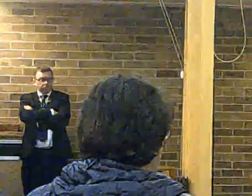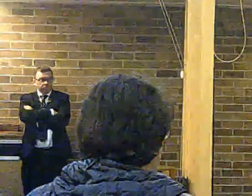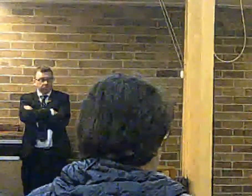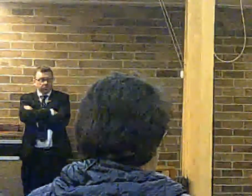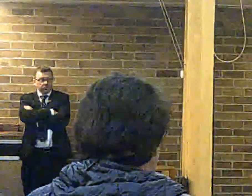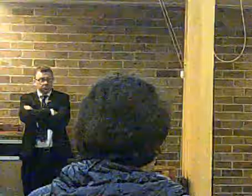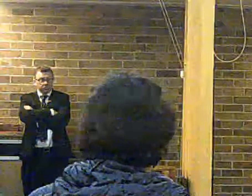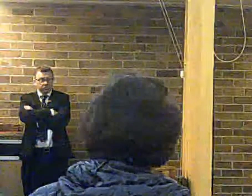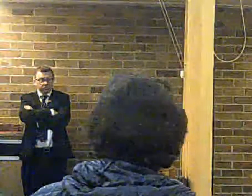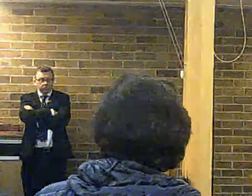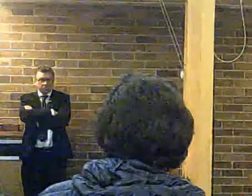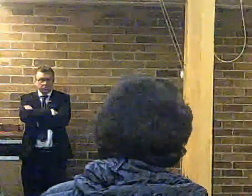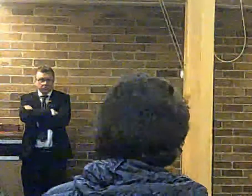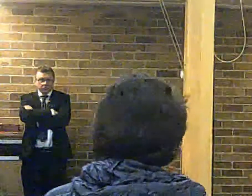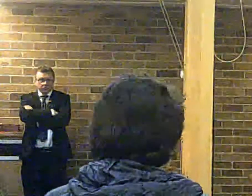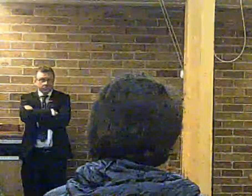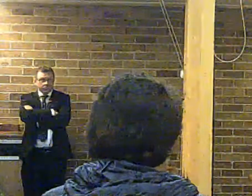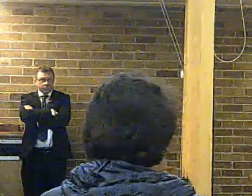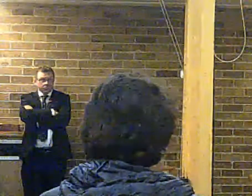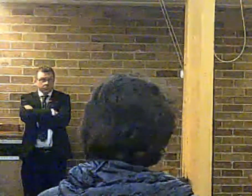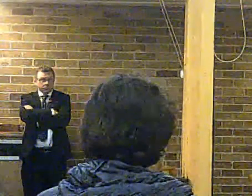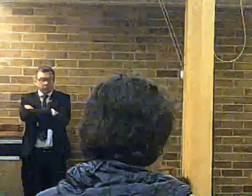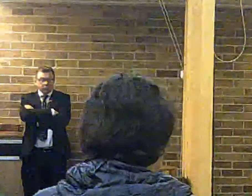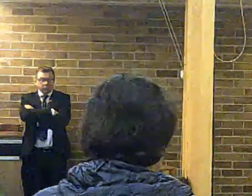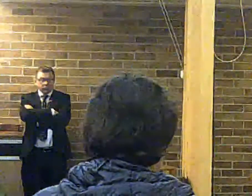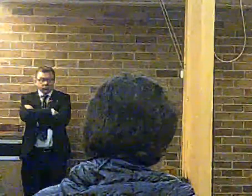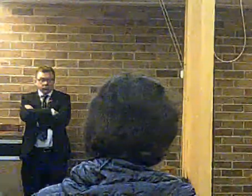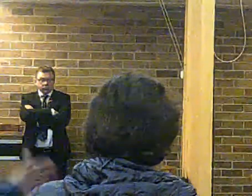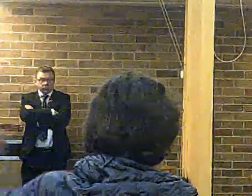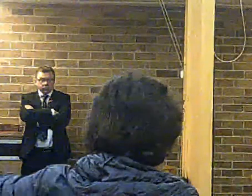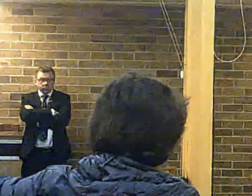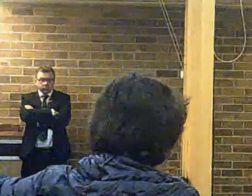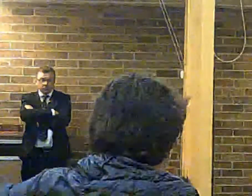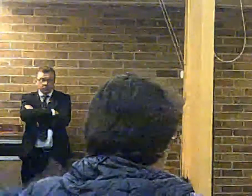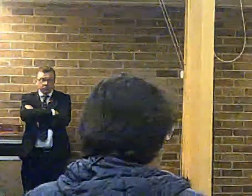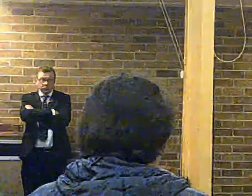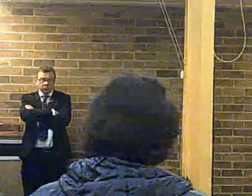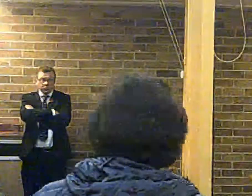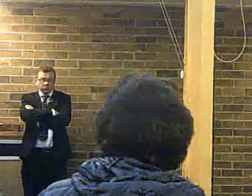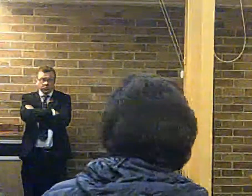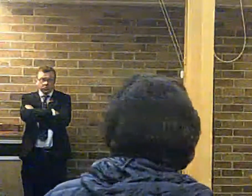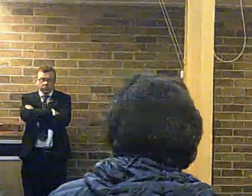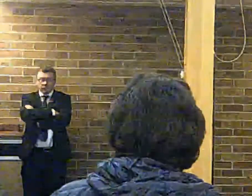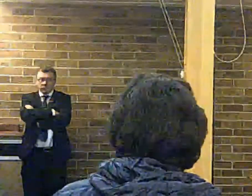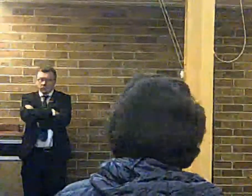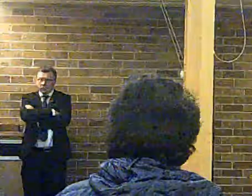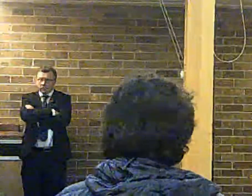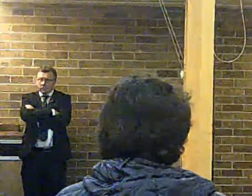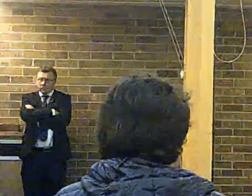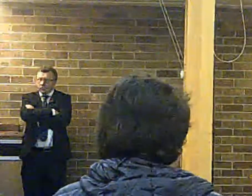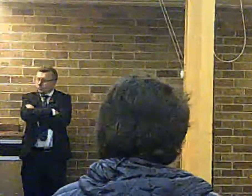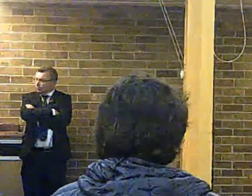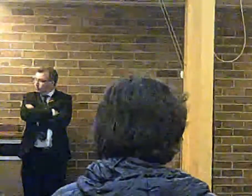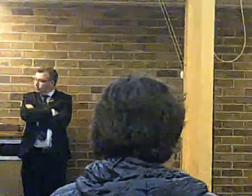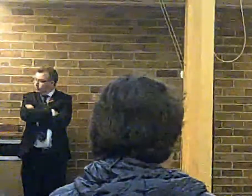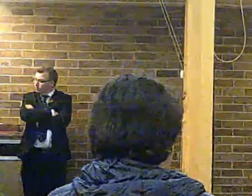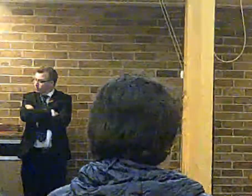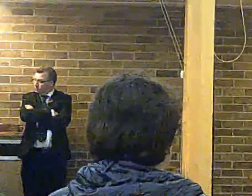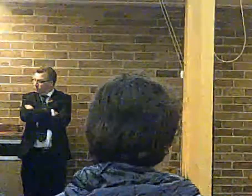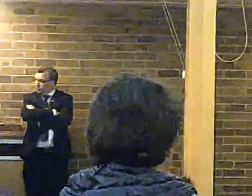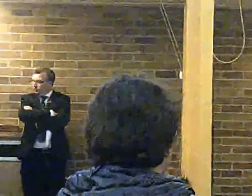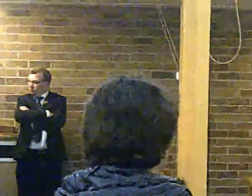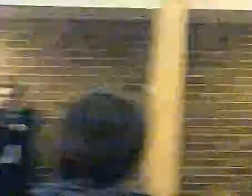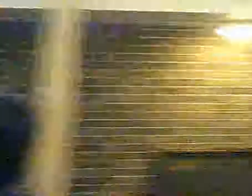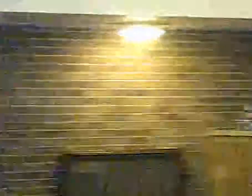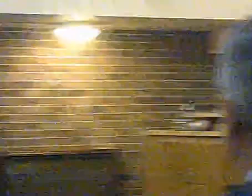to get to them. And how many houses are we talking about? there more houses? A lot more in there. If you look at the